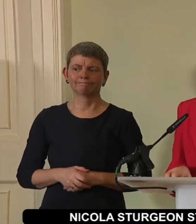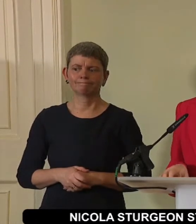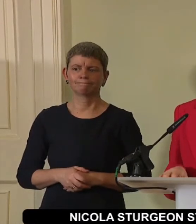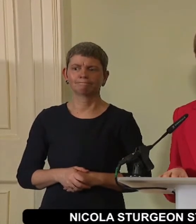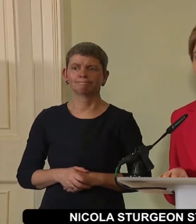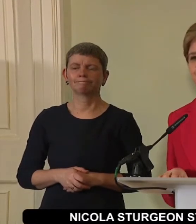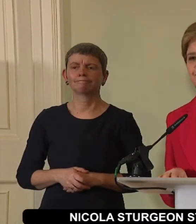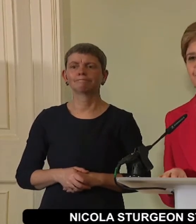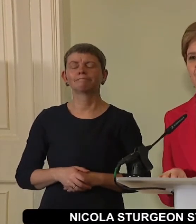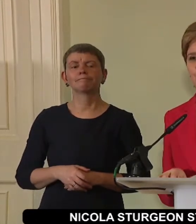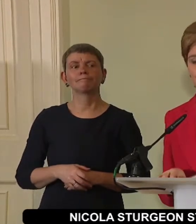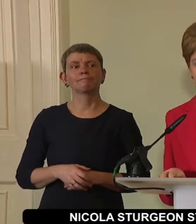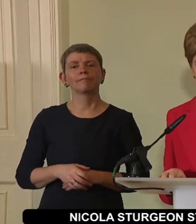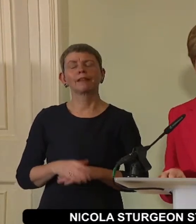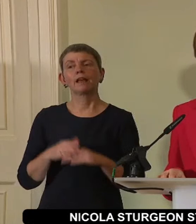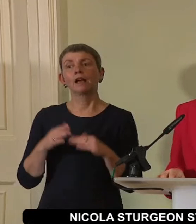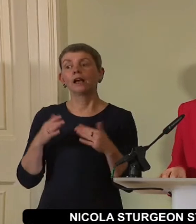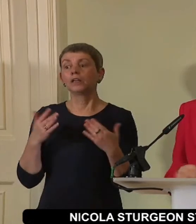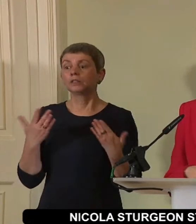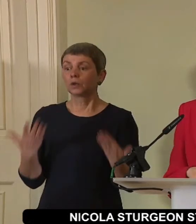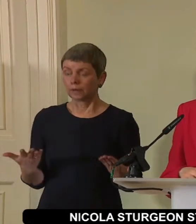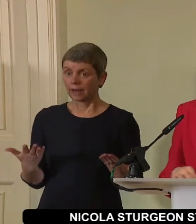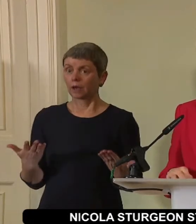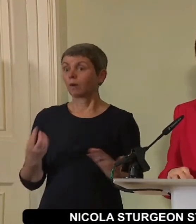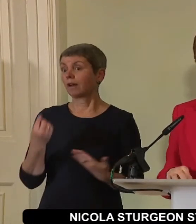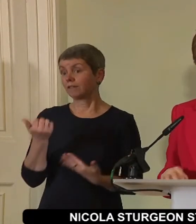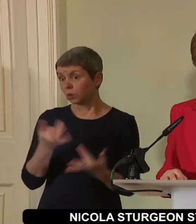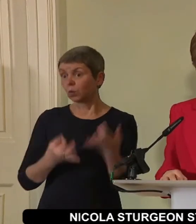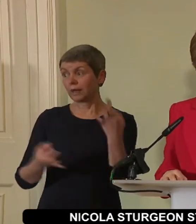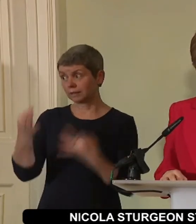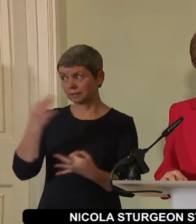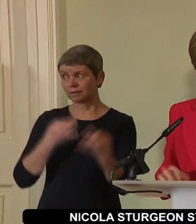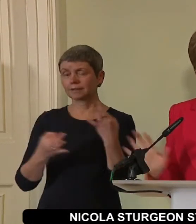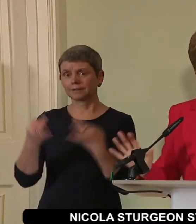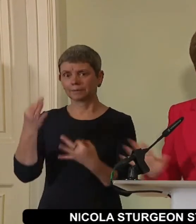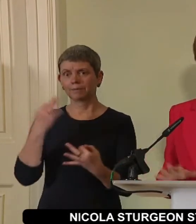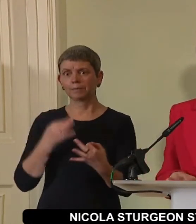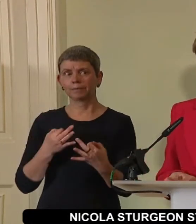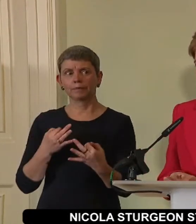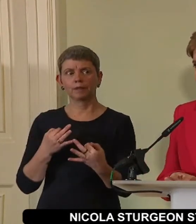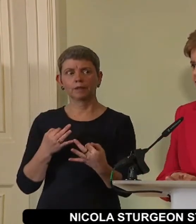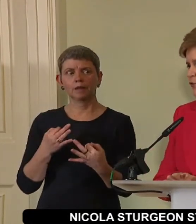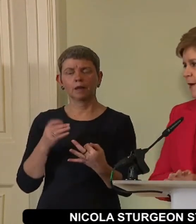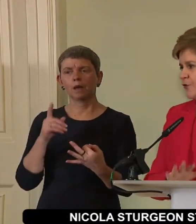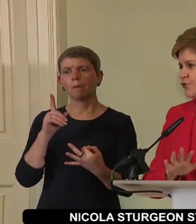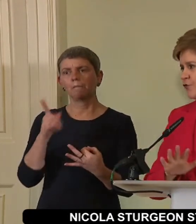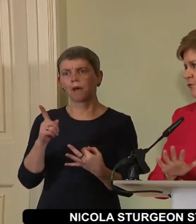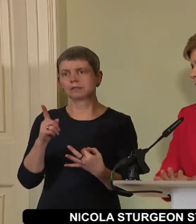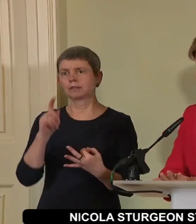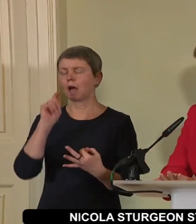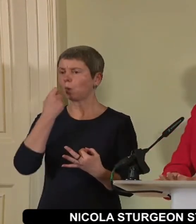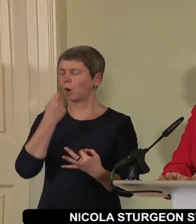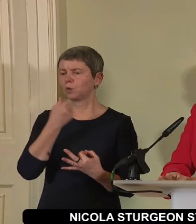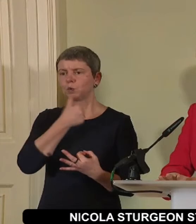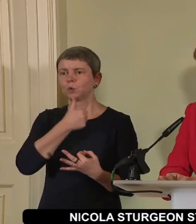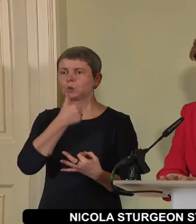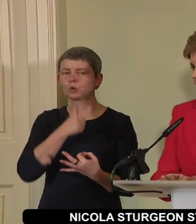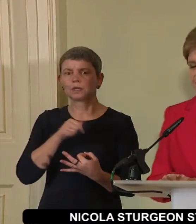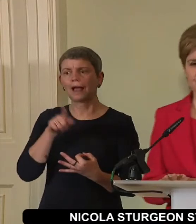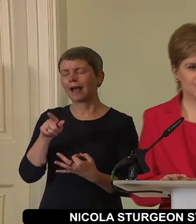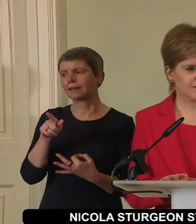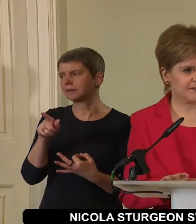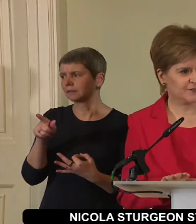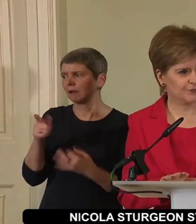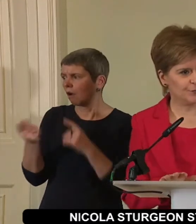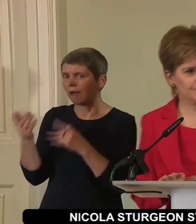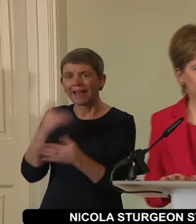And with that, I will take a few questions. If you forgive me, I'm not going to do my usual and go round absolutely